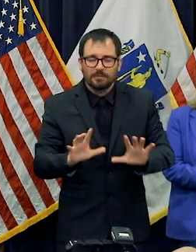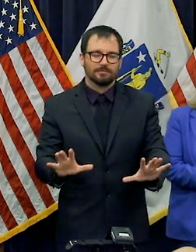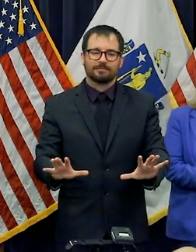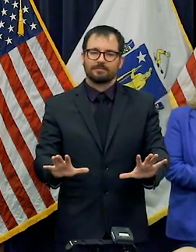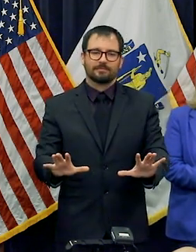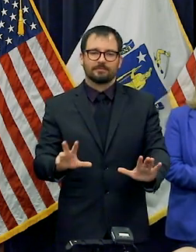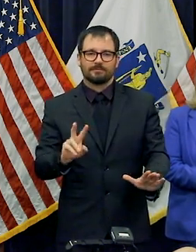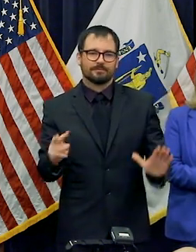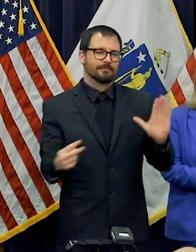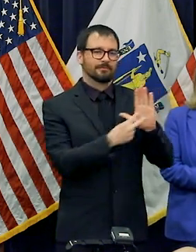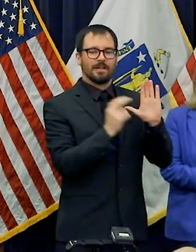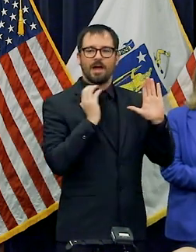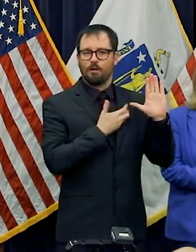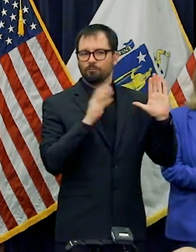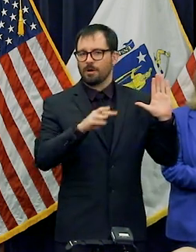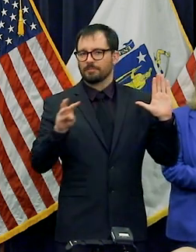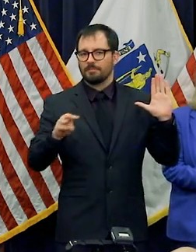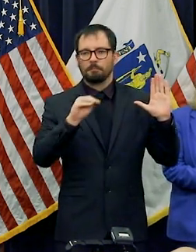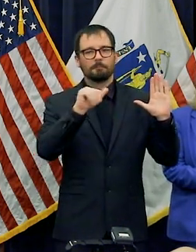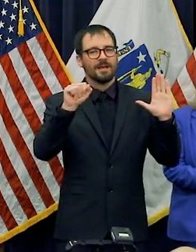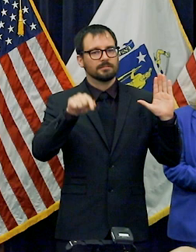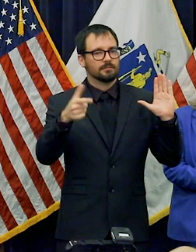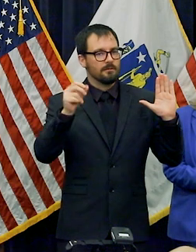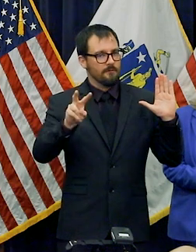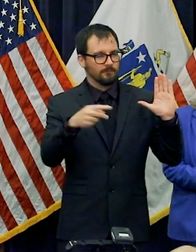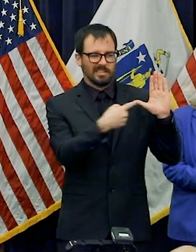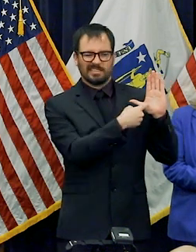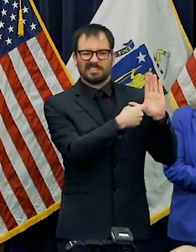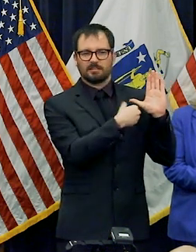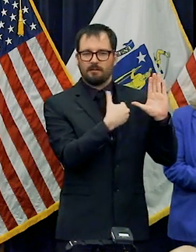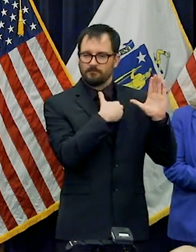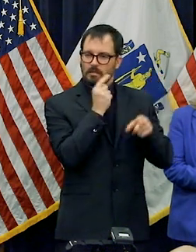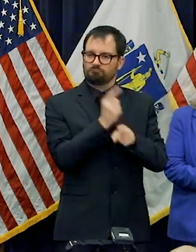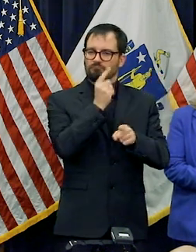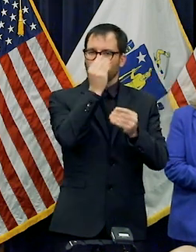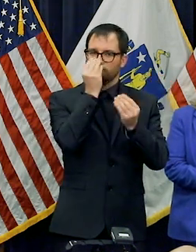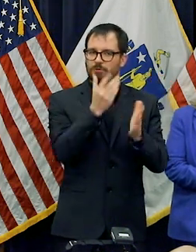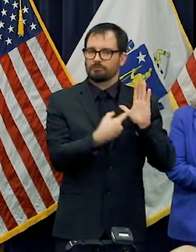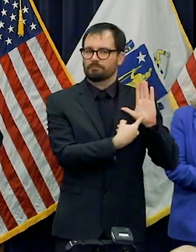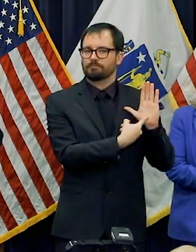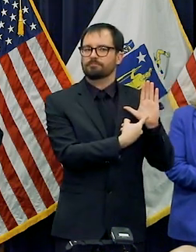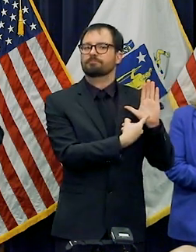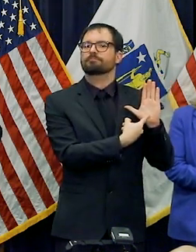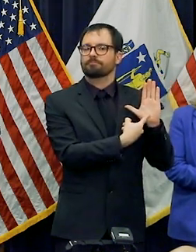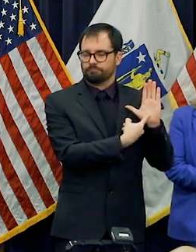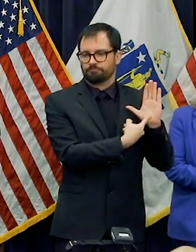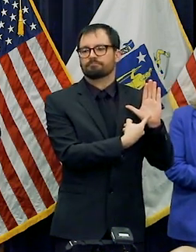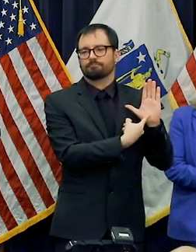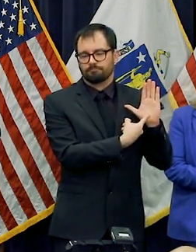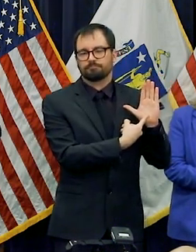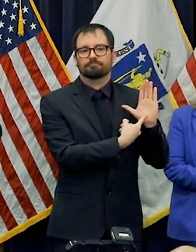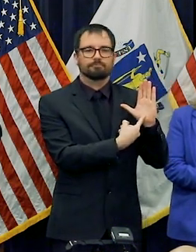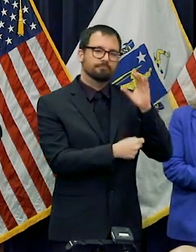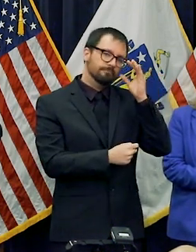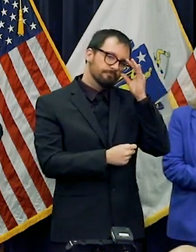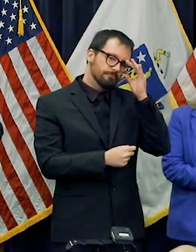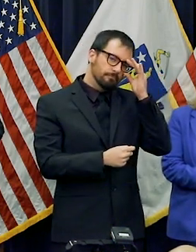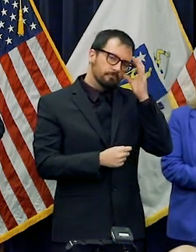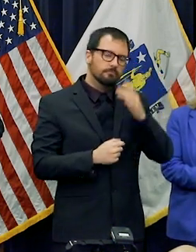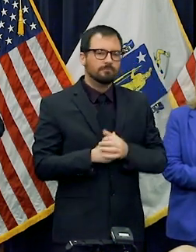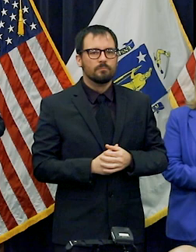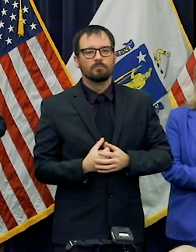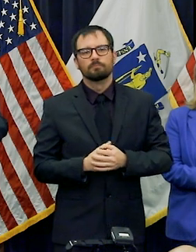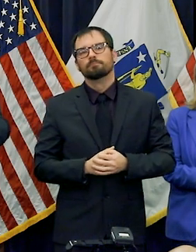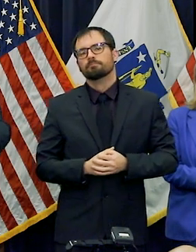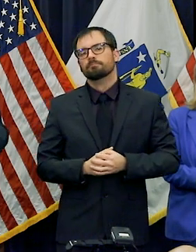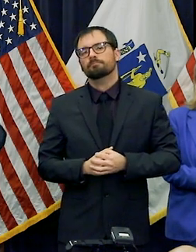mass.gov/coronavirus. We'll continue to post new information and updates there for everyone to keep you informed and to help you plan ahead. It's very